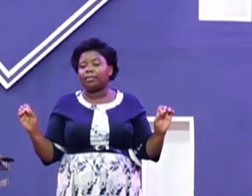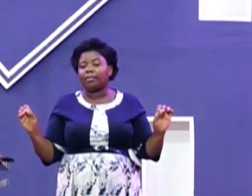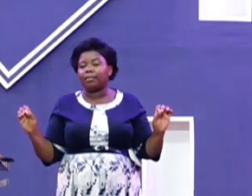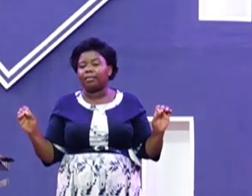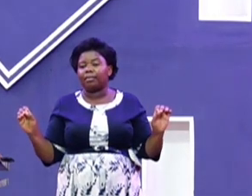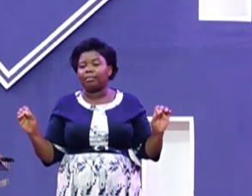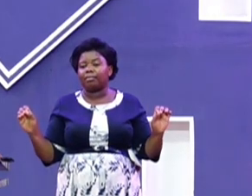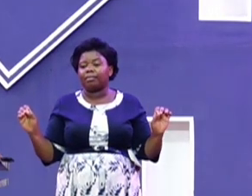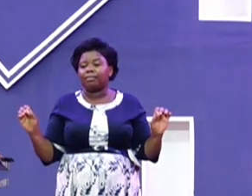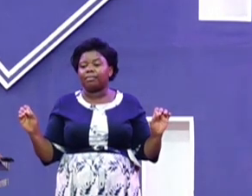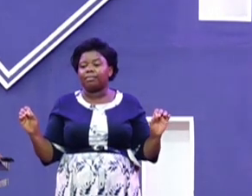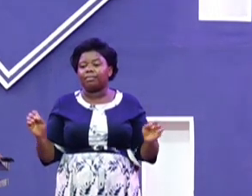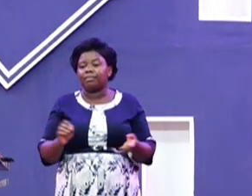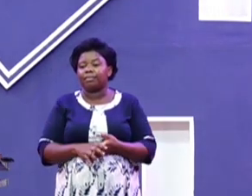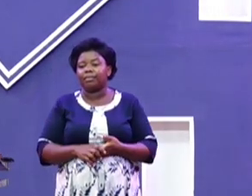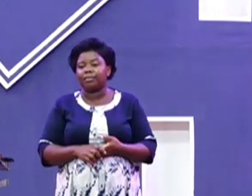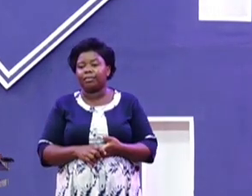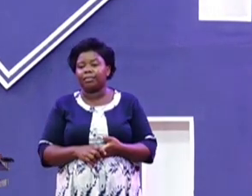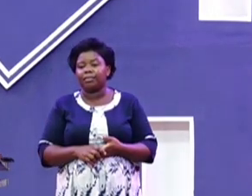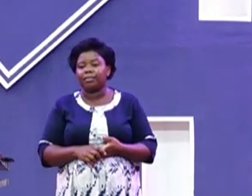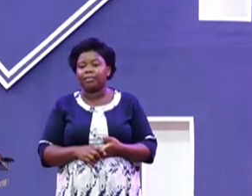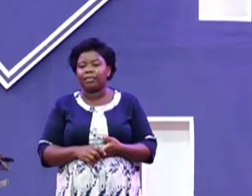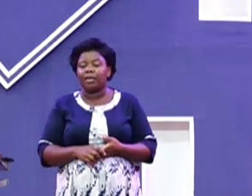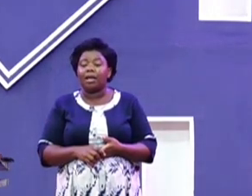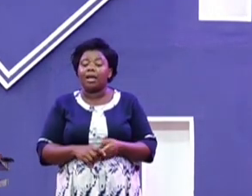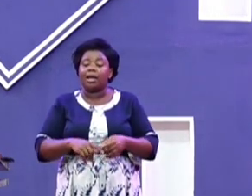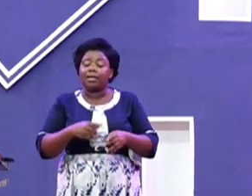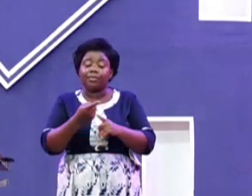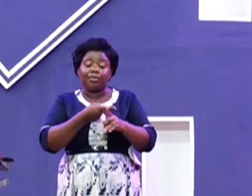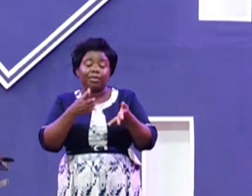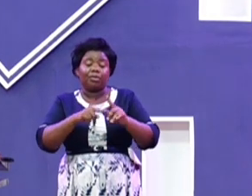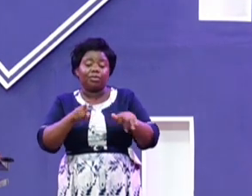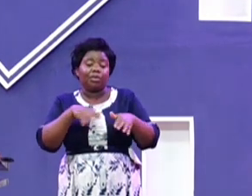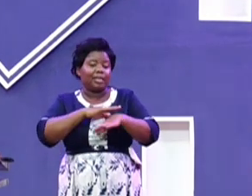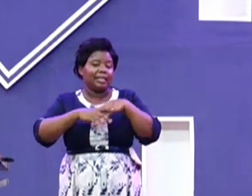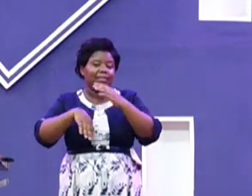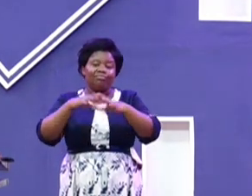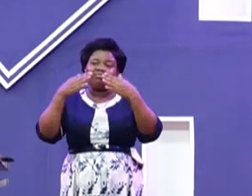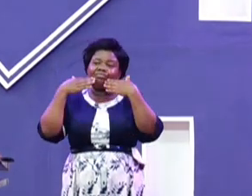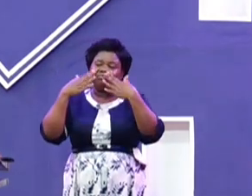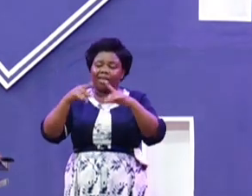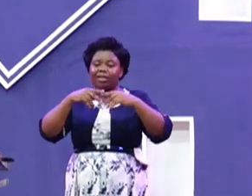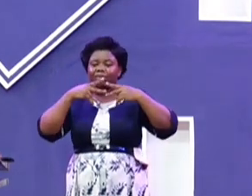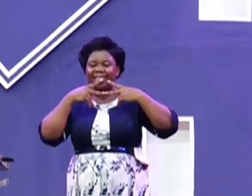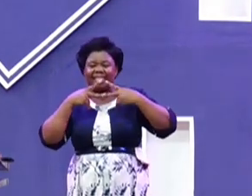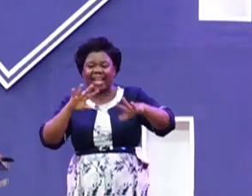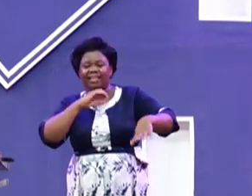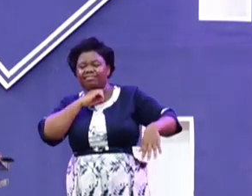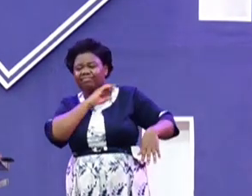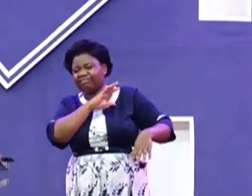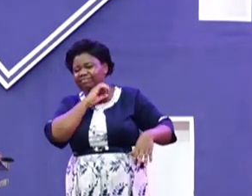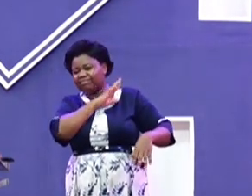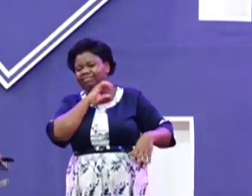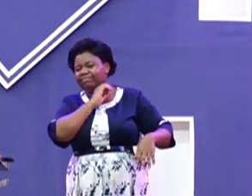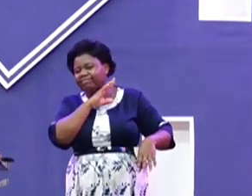unthankfulness comes from that. Obutasiima we buva. That is where it comes from. Okwemulugunya we kutandikira. That is